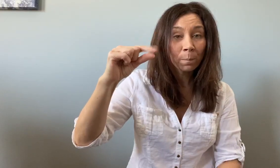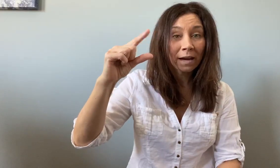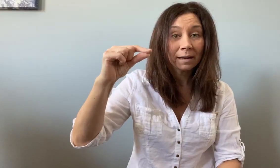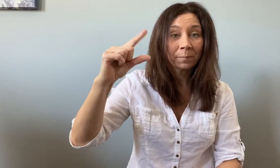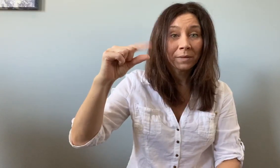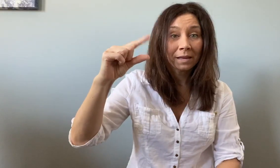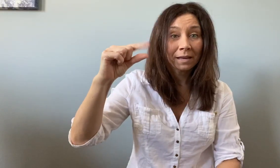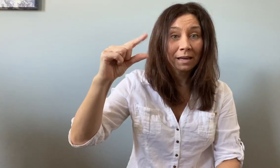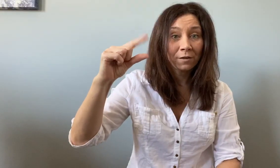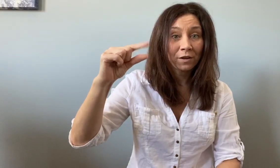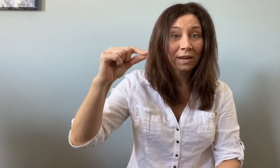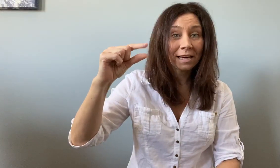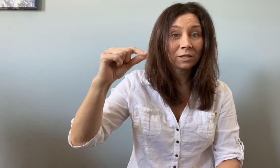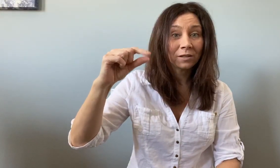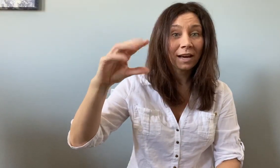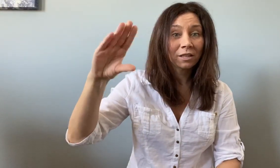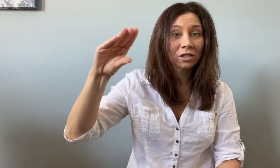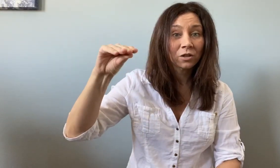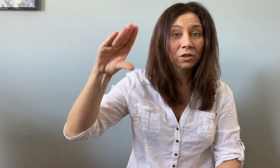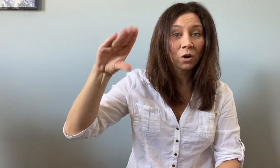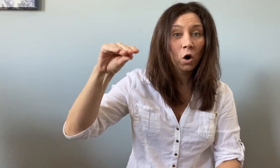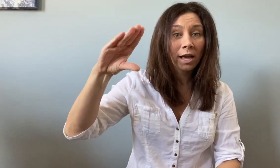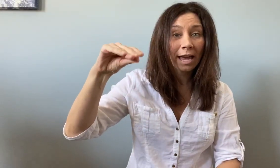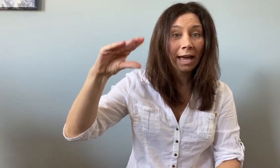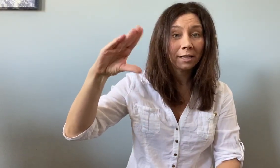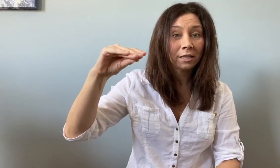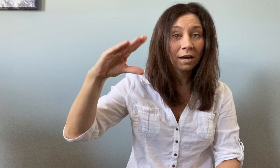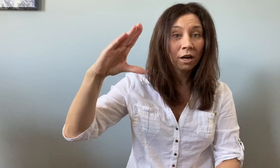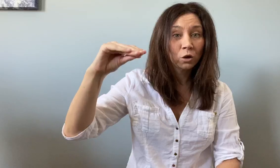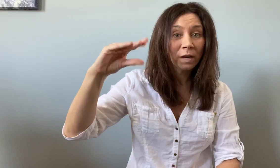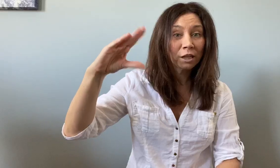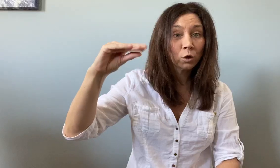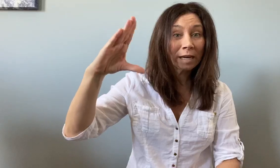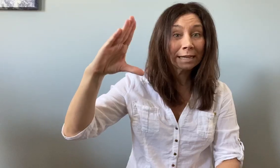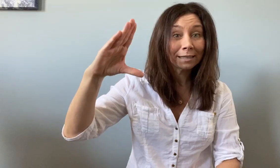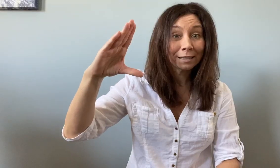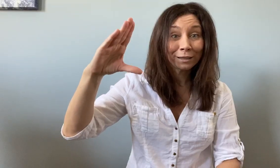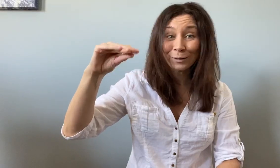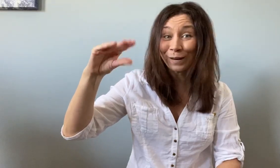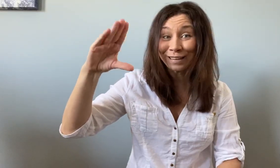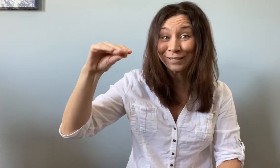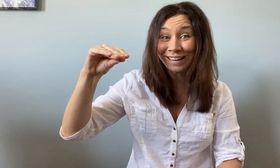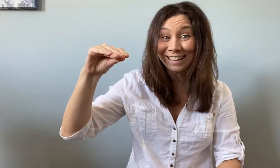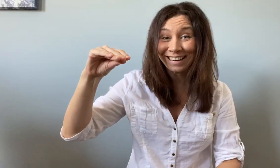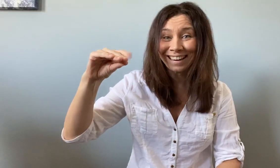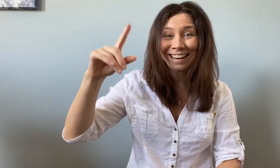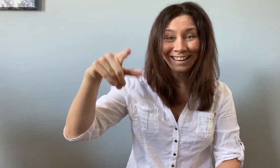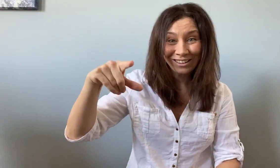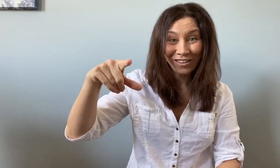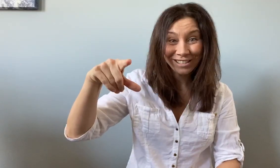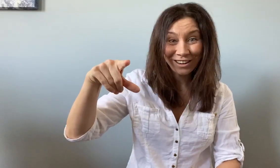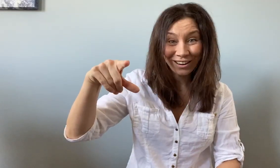chirping. If you can't do that, just use your whole hand. Tweet, tweet, tweet, tweet. Your turn.